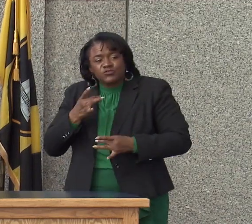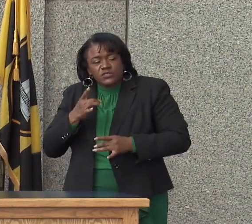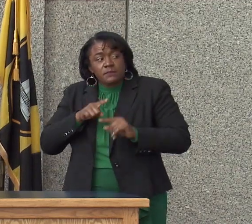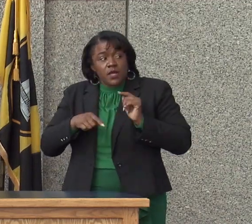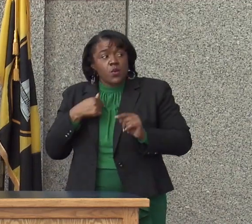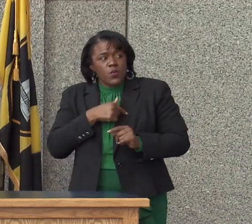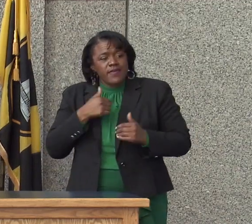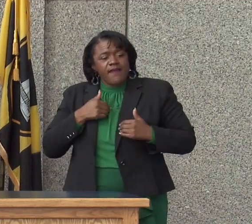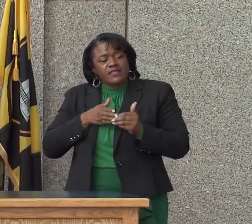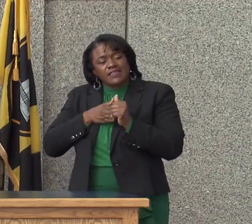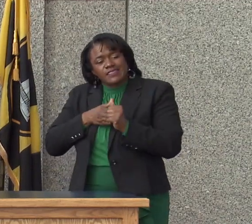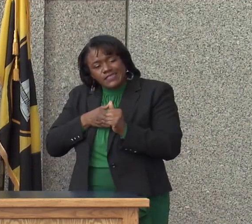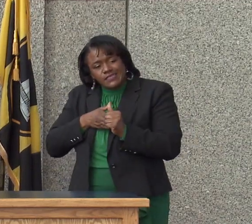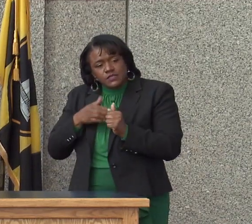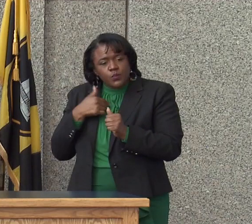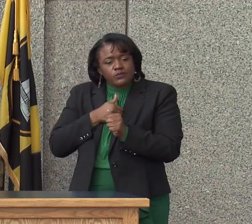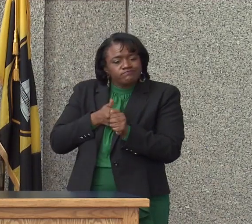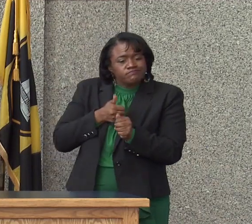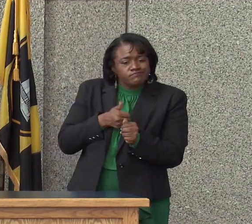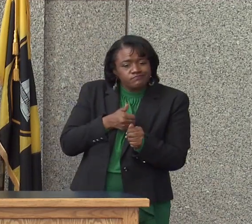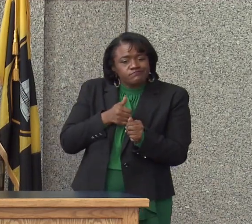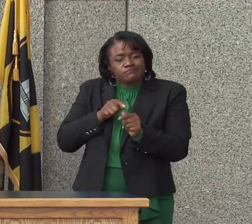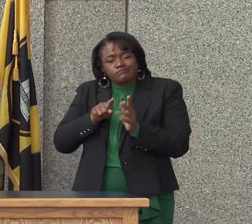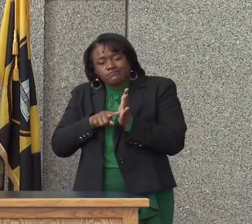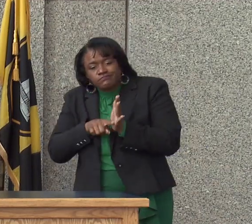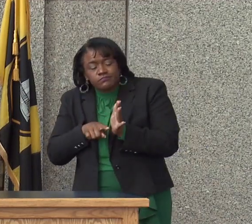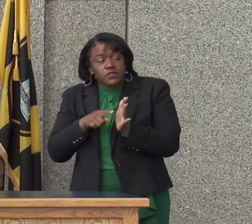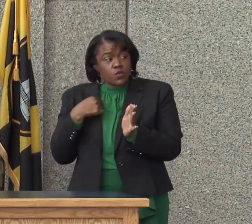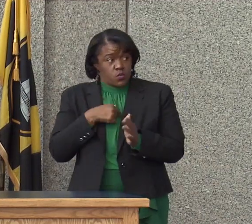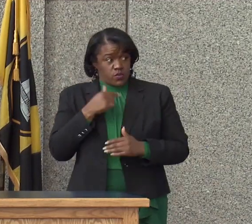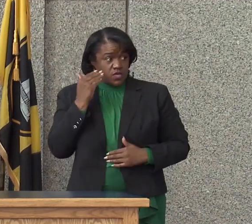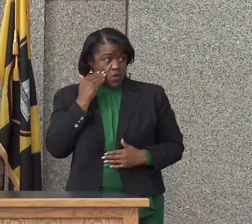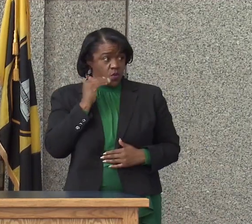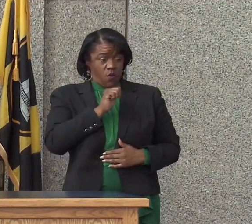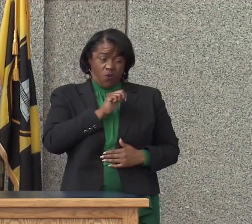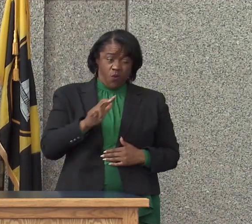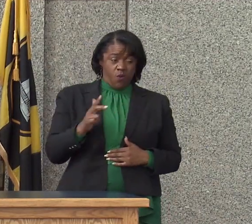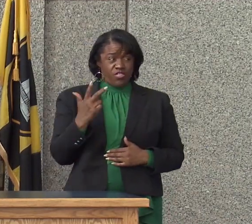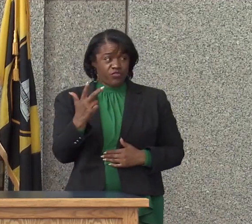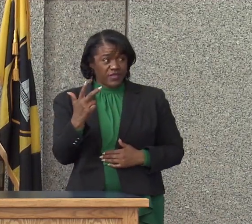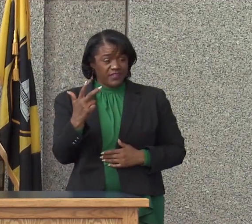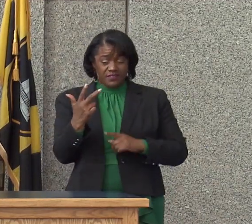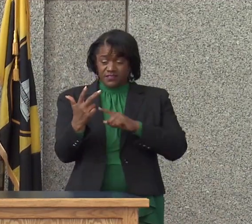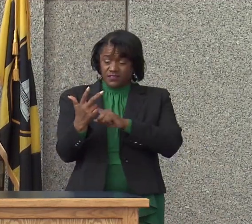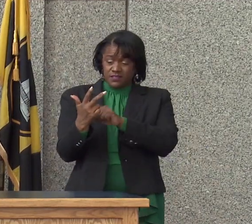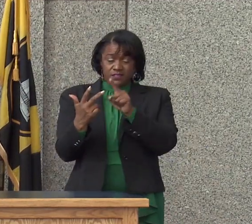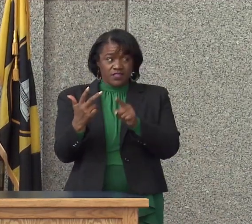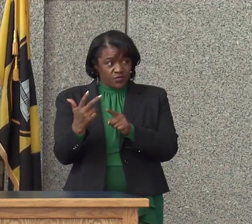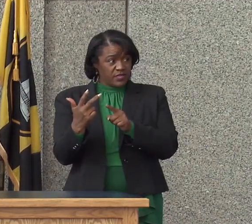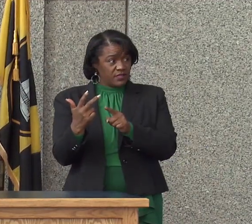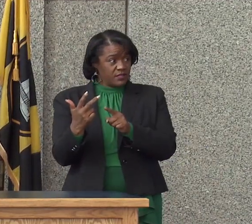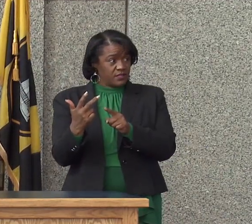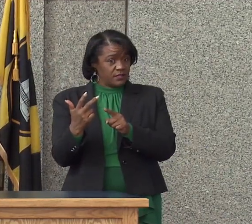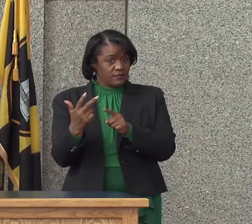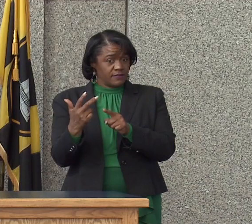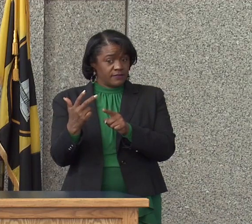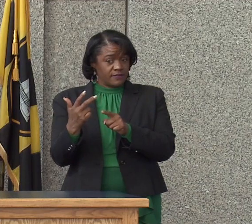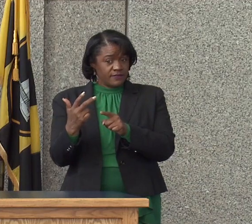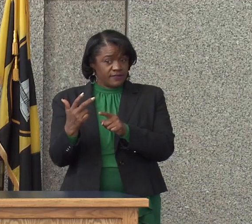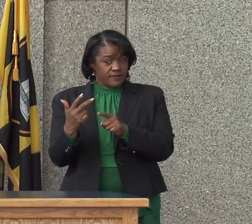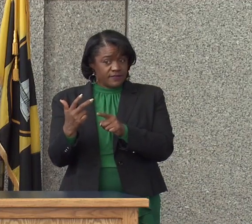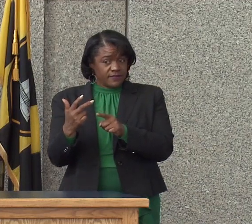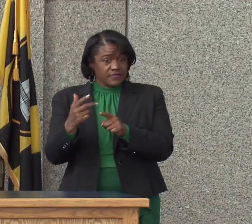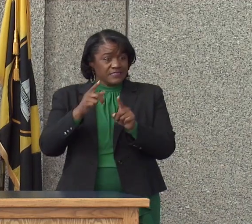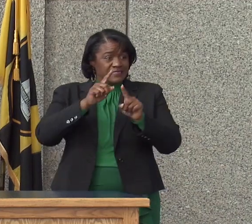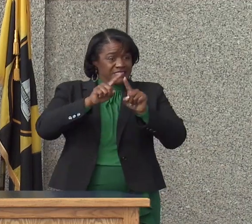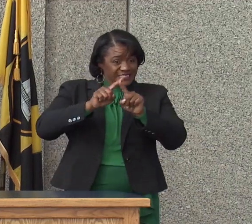we have leads that we're developing and working on. What we know is that in all three cases, there were three distinct